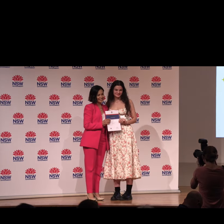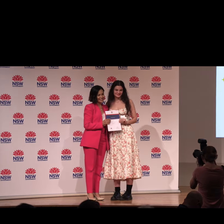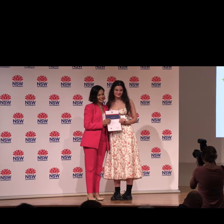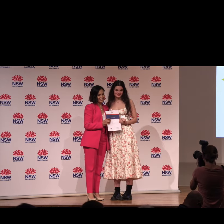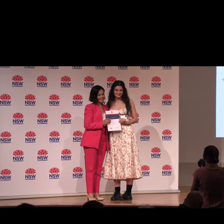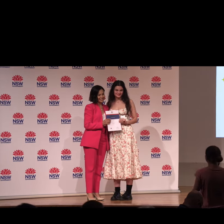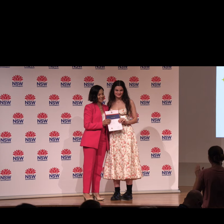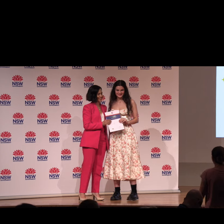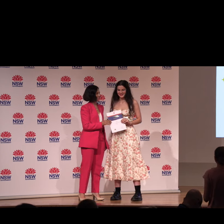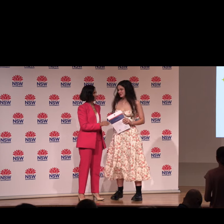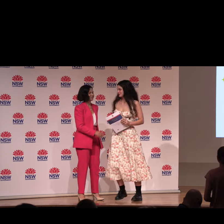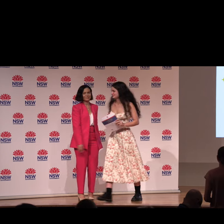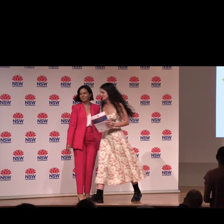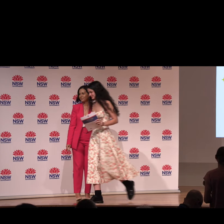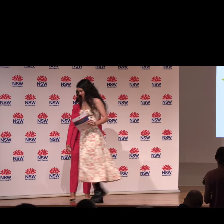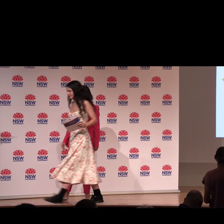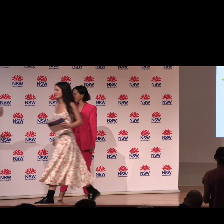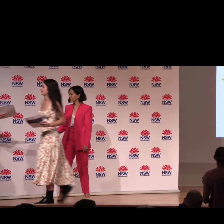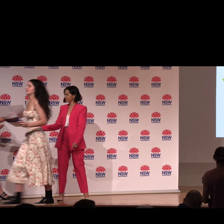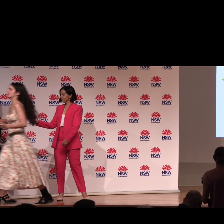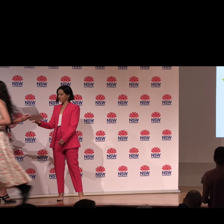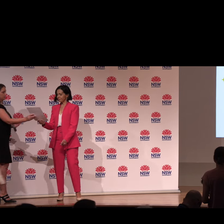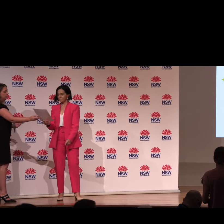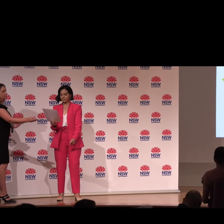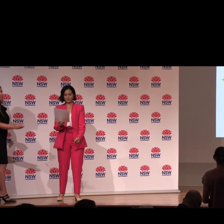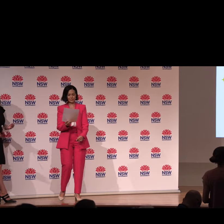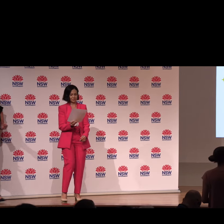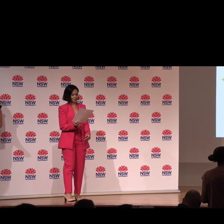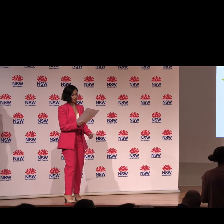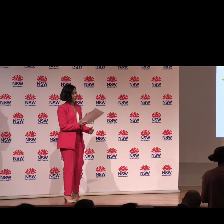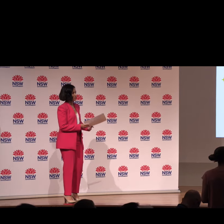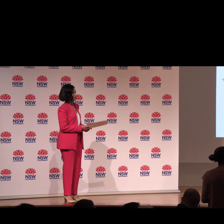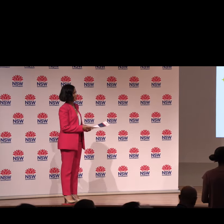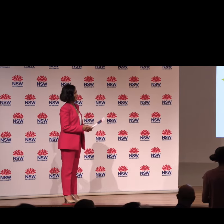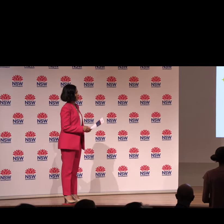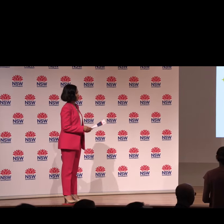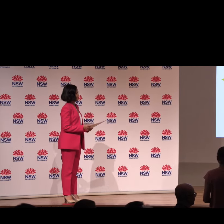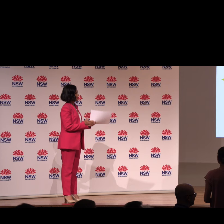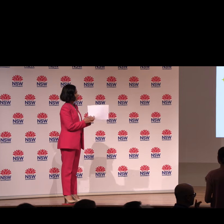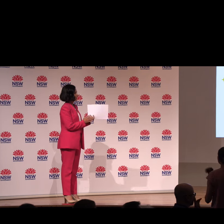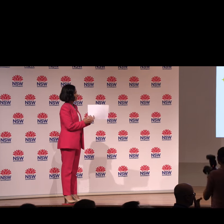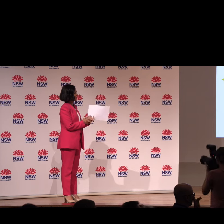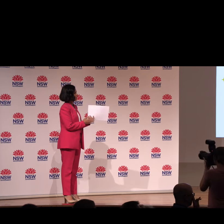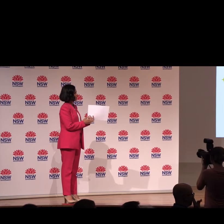In business studies, equal first, Imogen Brown, Castle Hill High School.